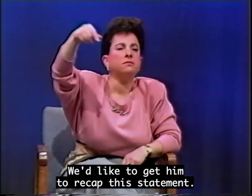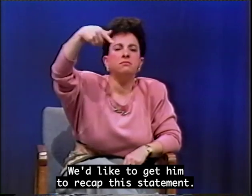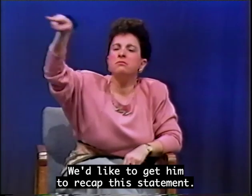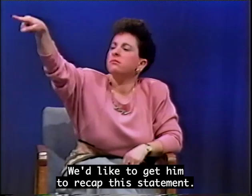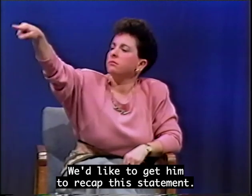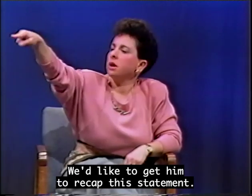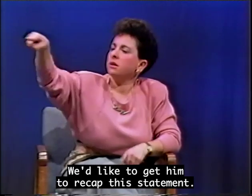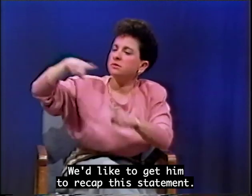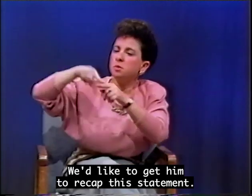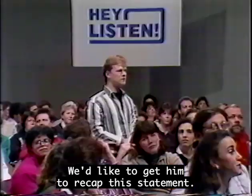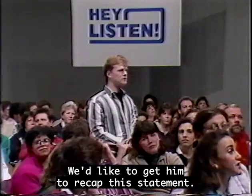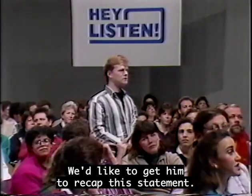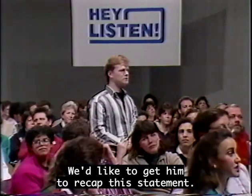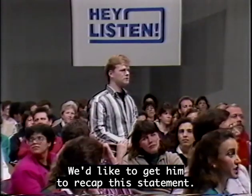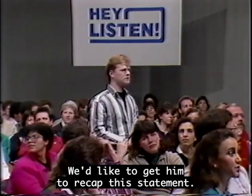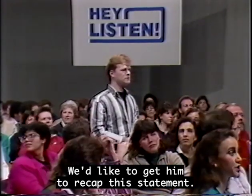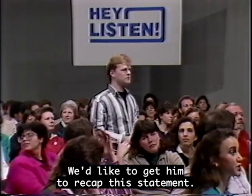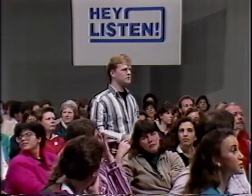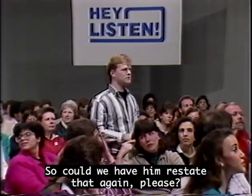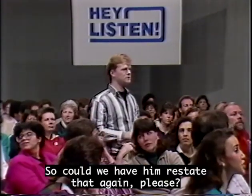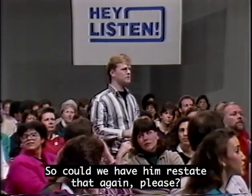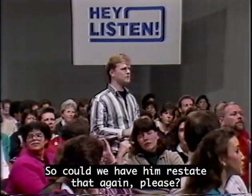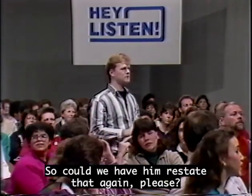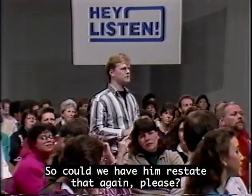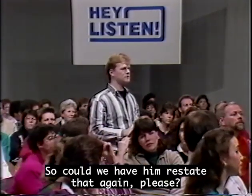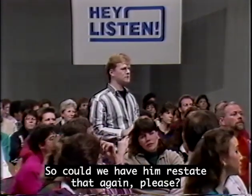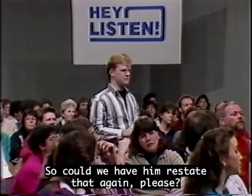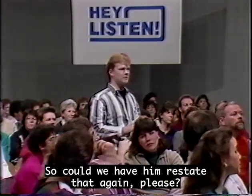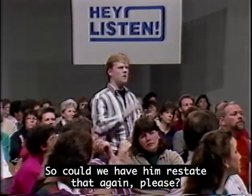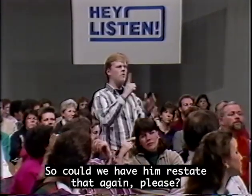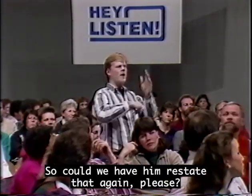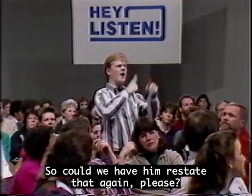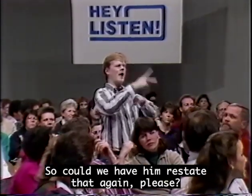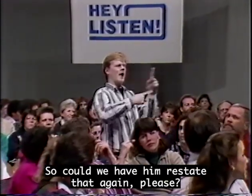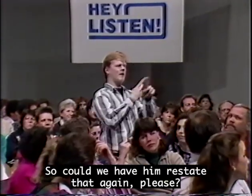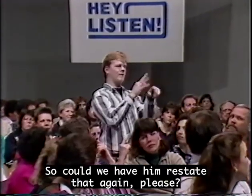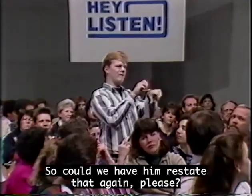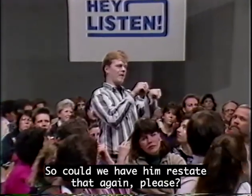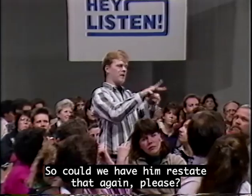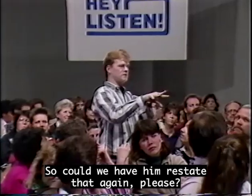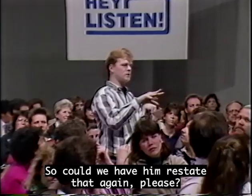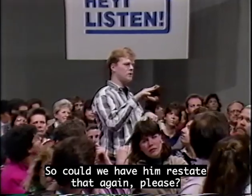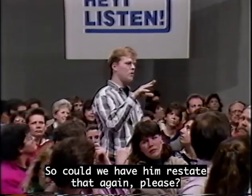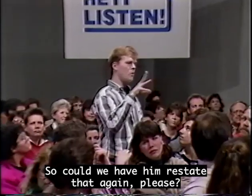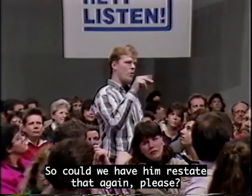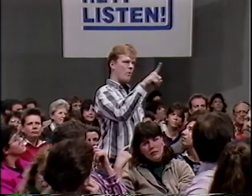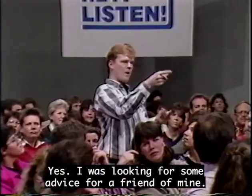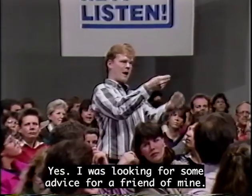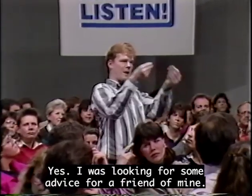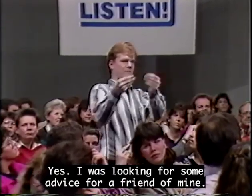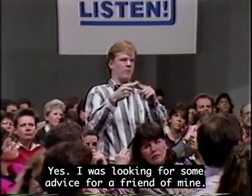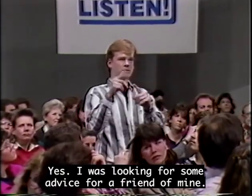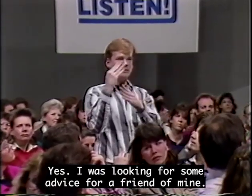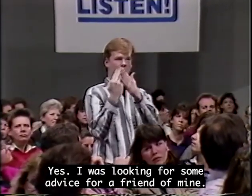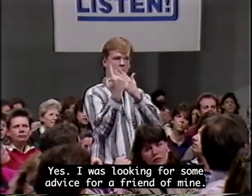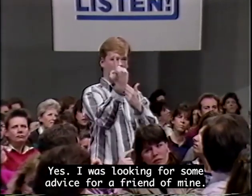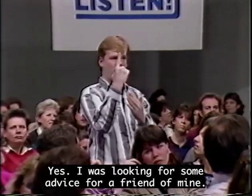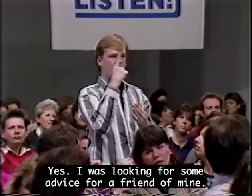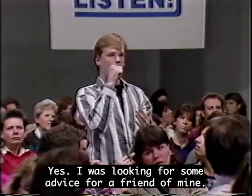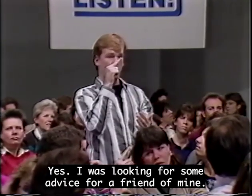to recap this statement. So could we have him restate that again, please? Yes, I was looking for some